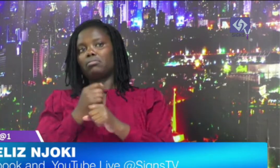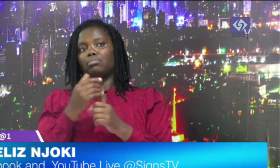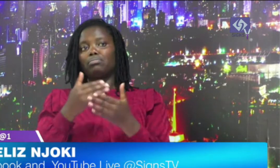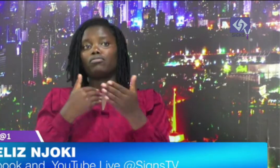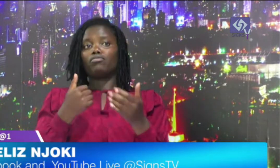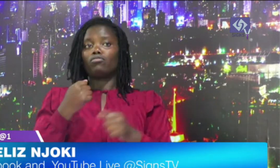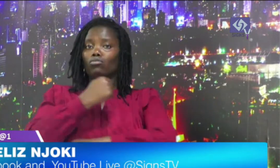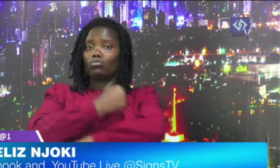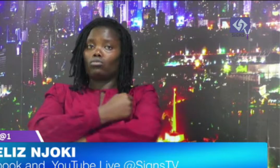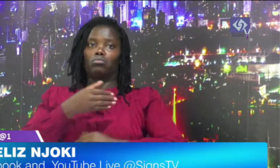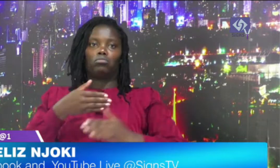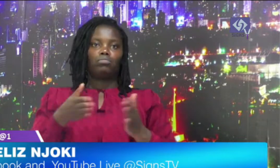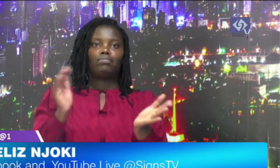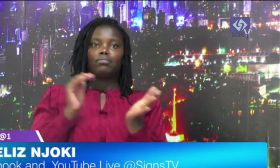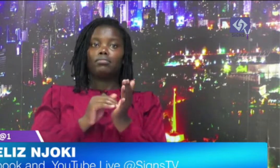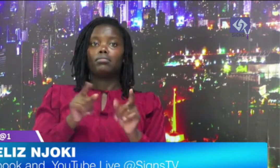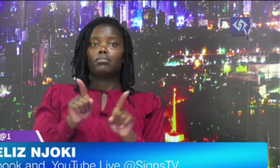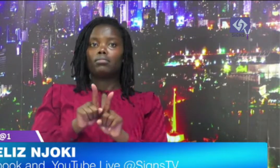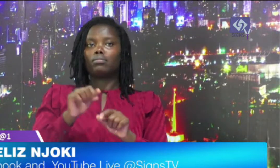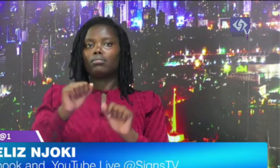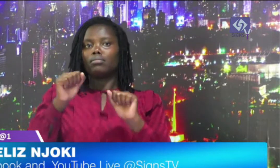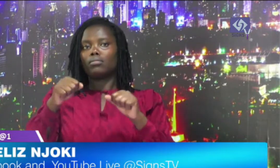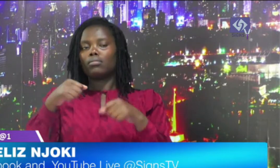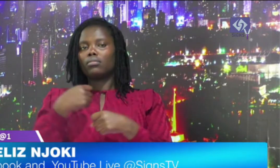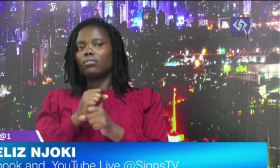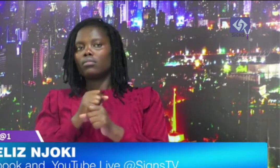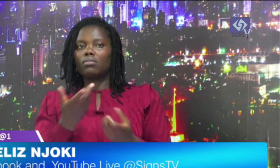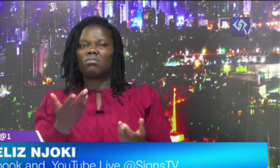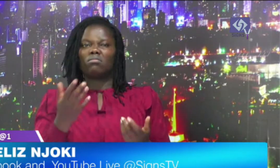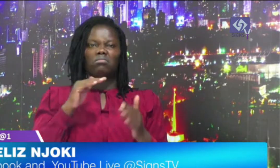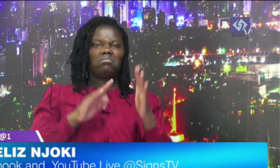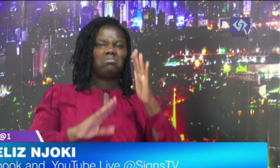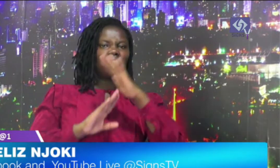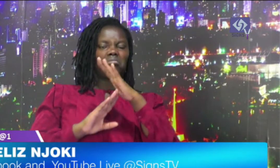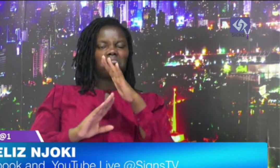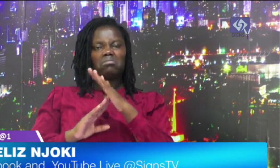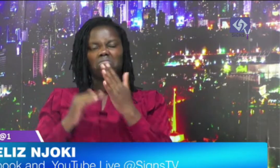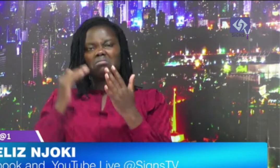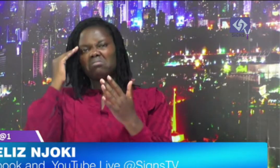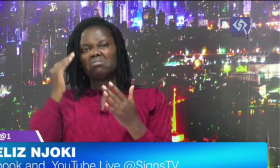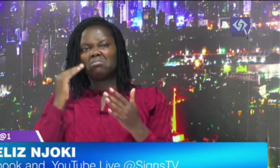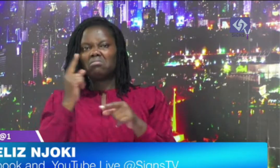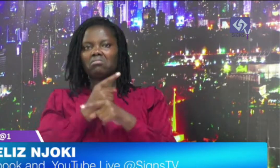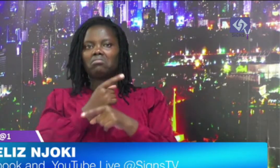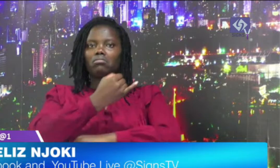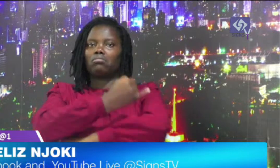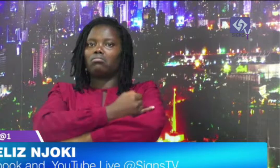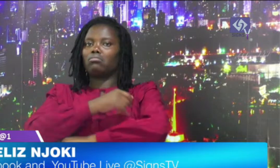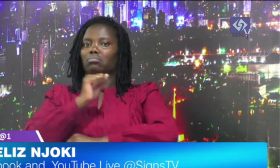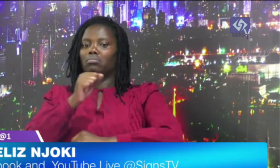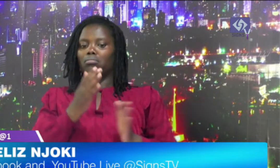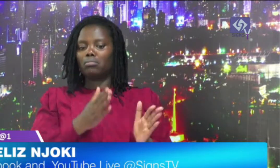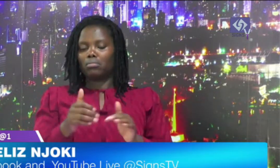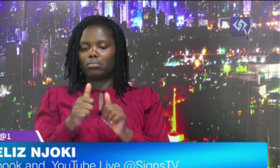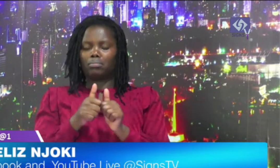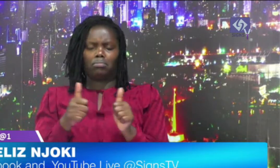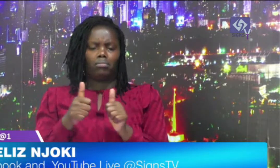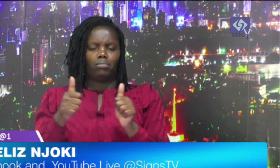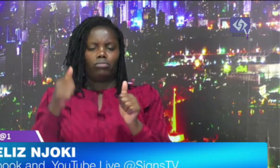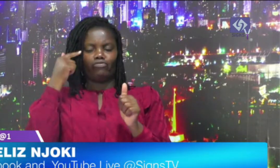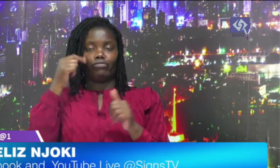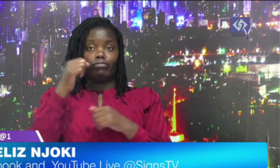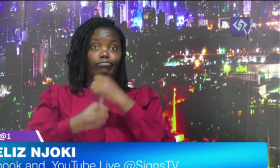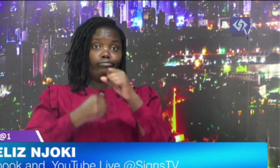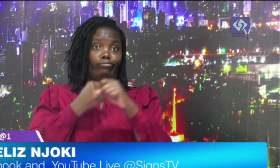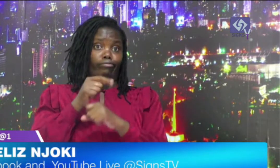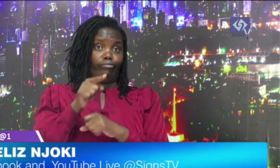year before schools reopen to enable heads of institution to plan well for the year. The union